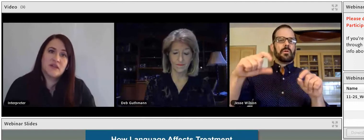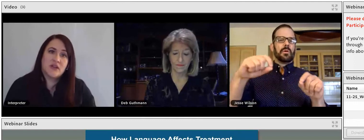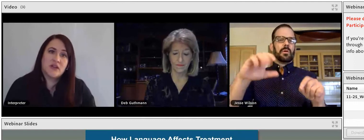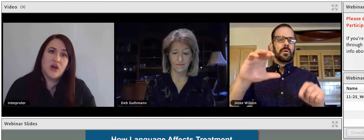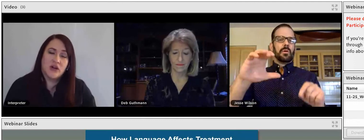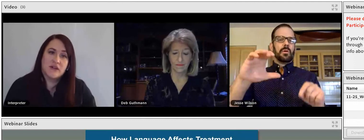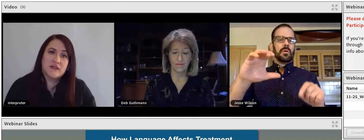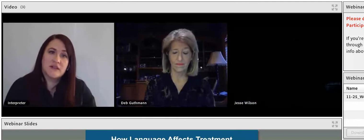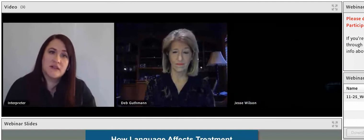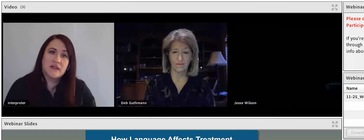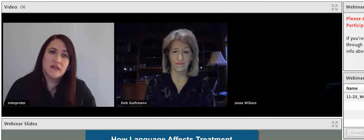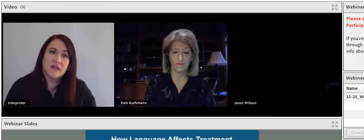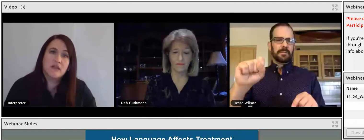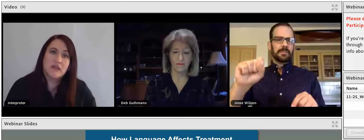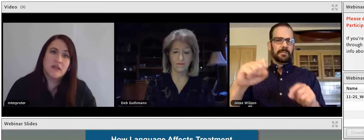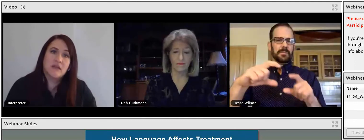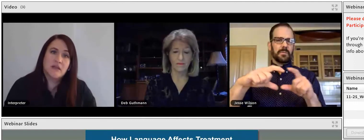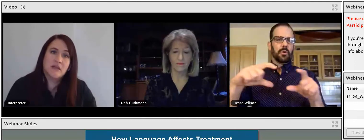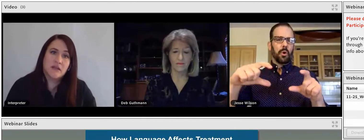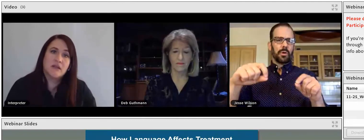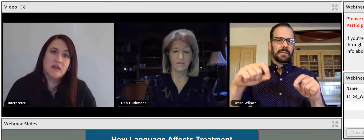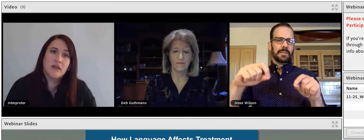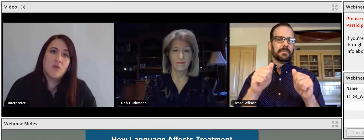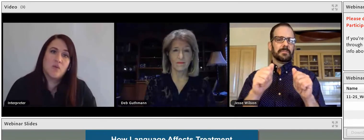also often use cards